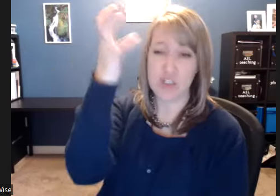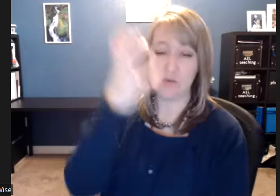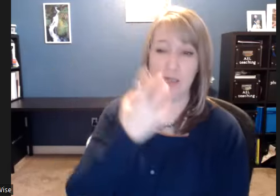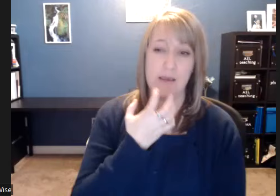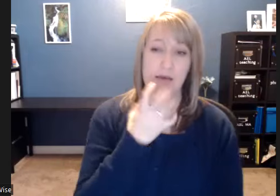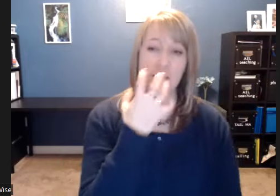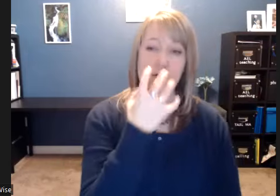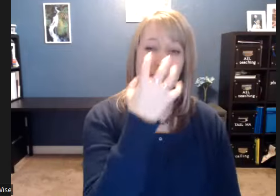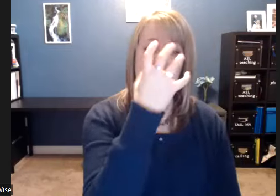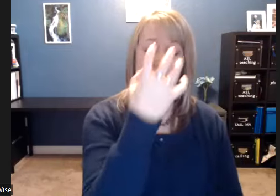to